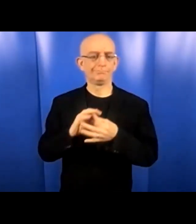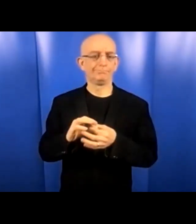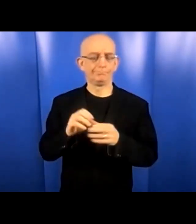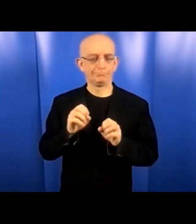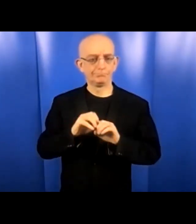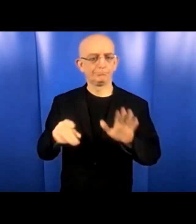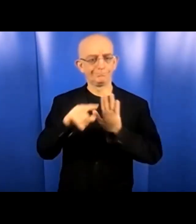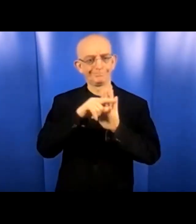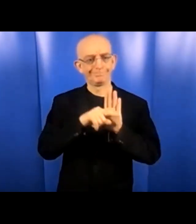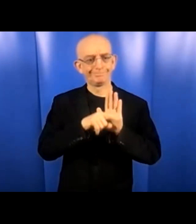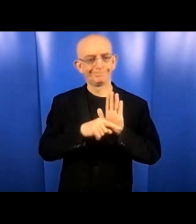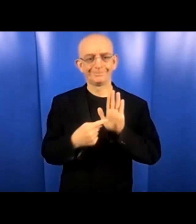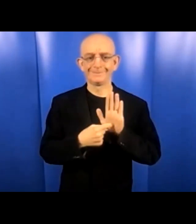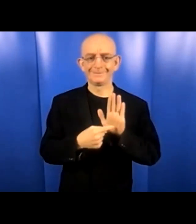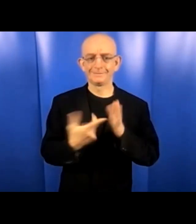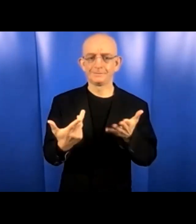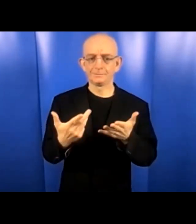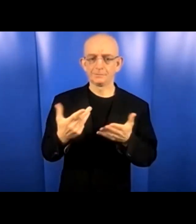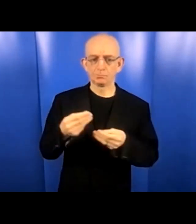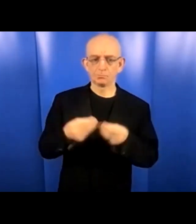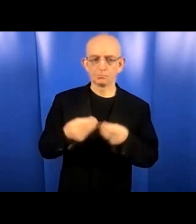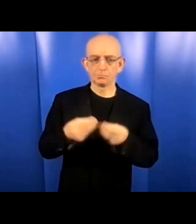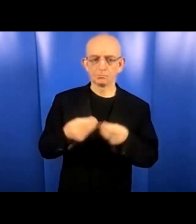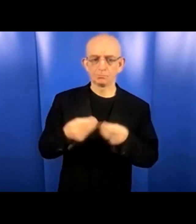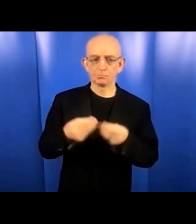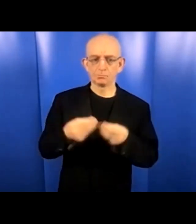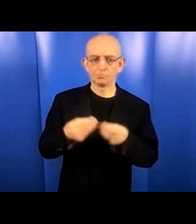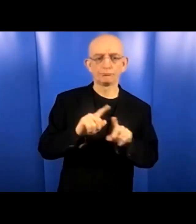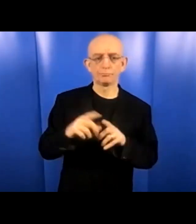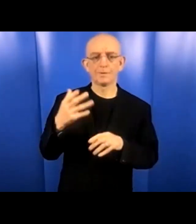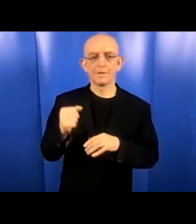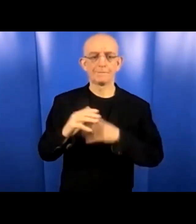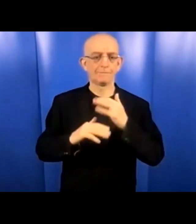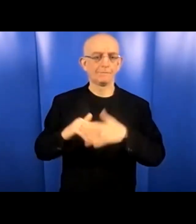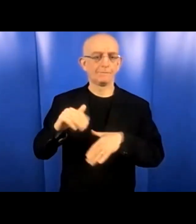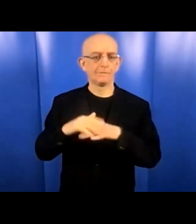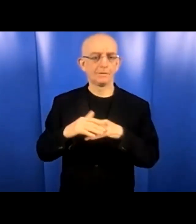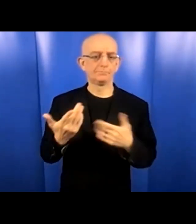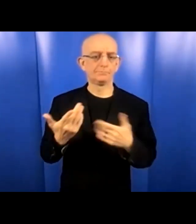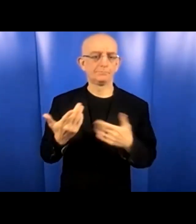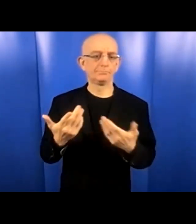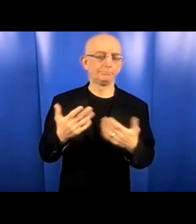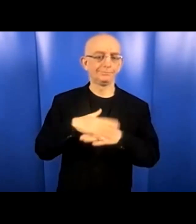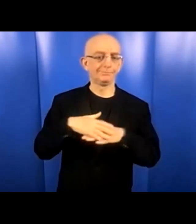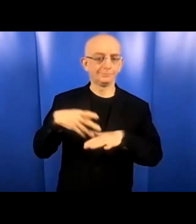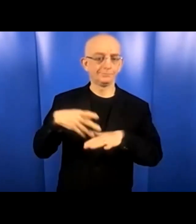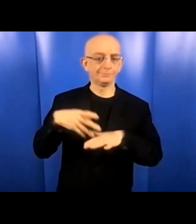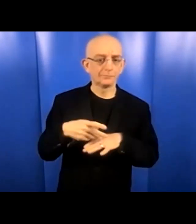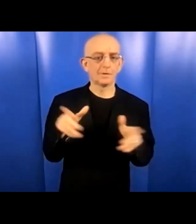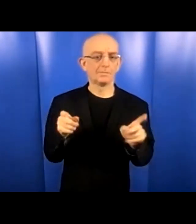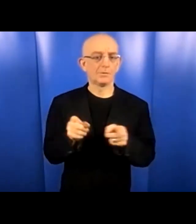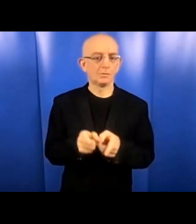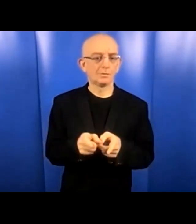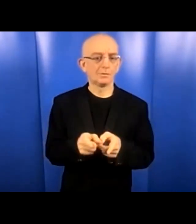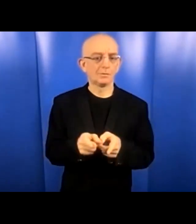people, and also women with disabilities. And that has open and avenues for us to work in collaboration, and